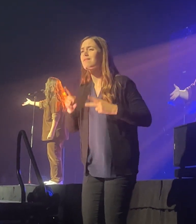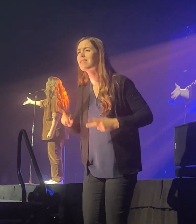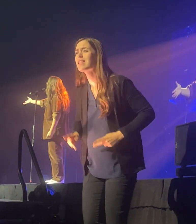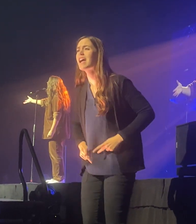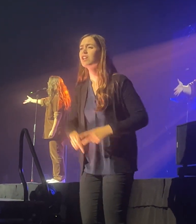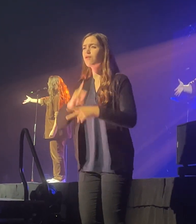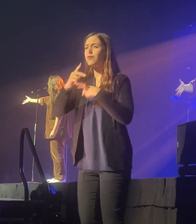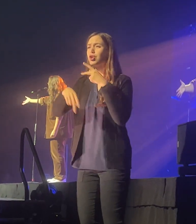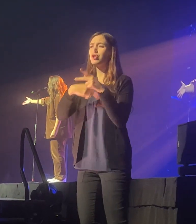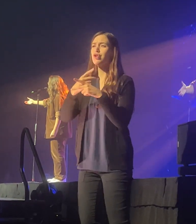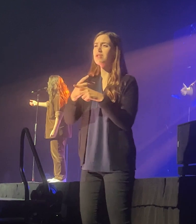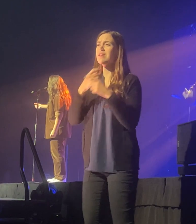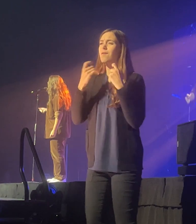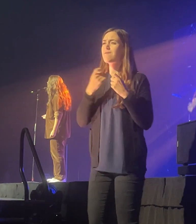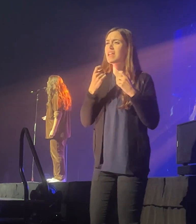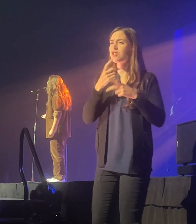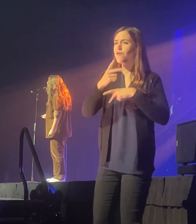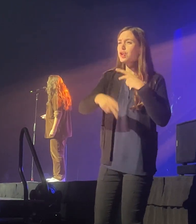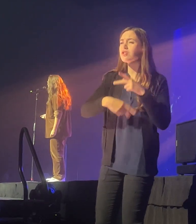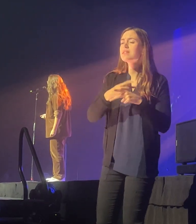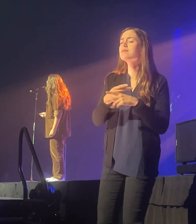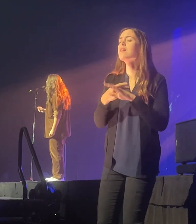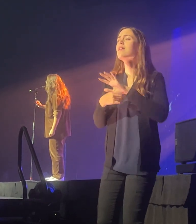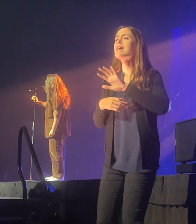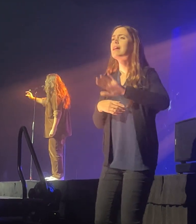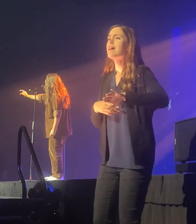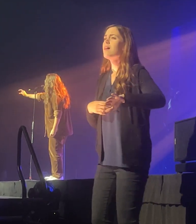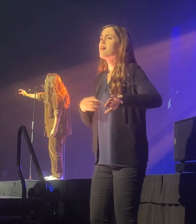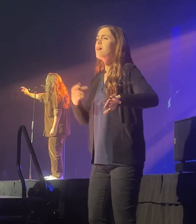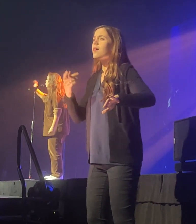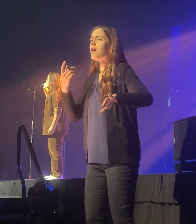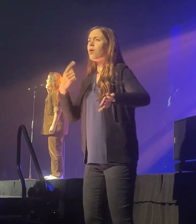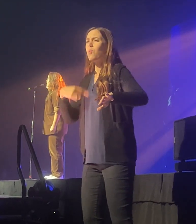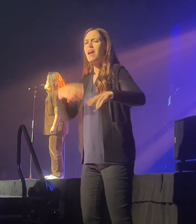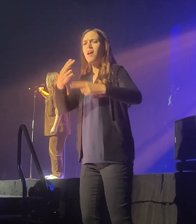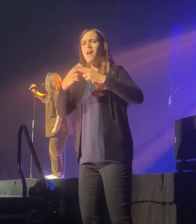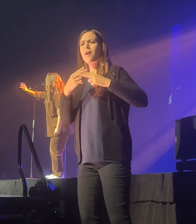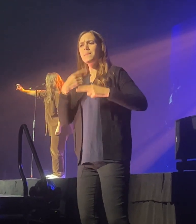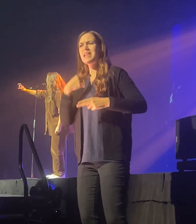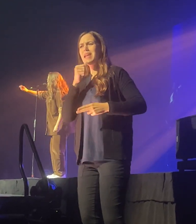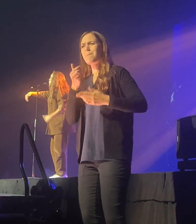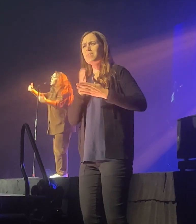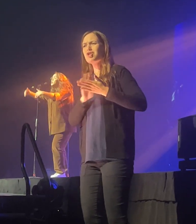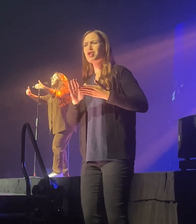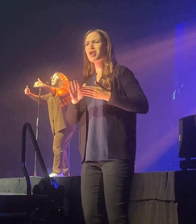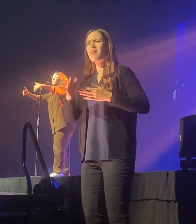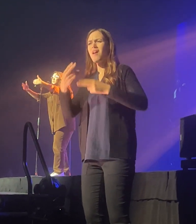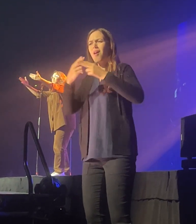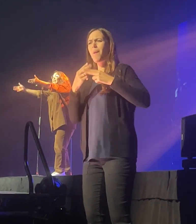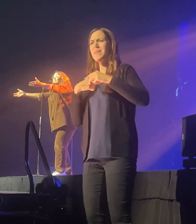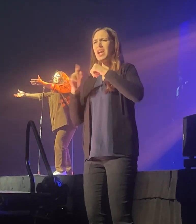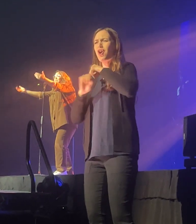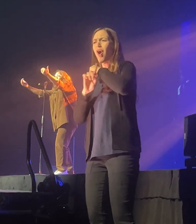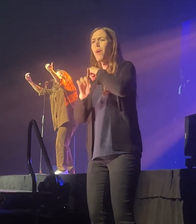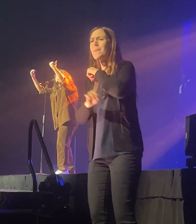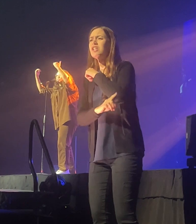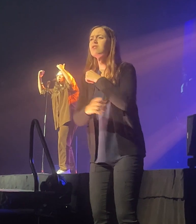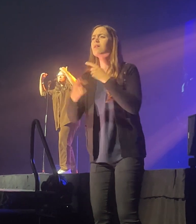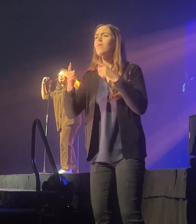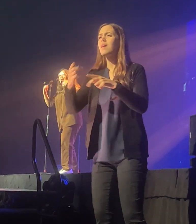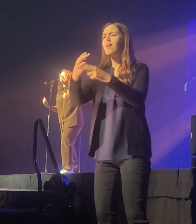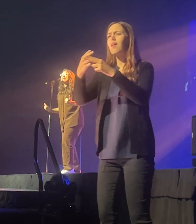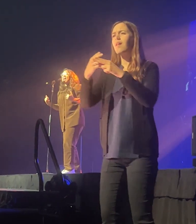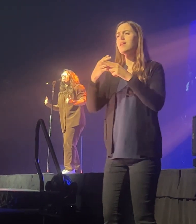away, or when it was stolen, and we heard impure, we heard garbage. When we go to other vices to